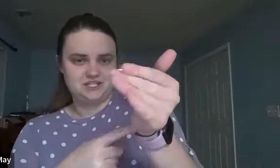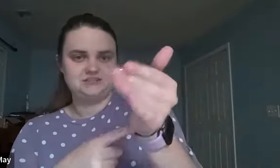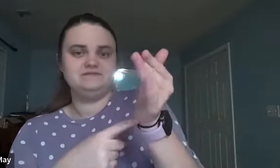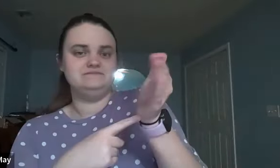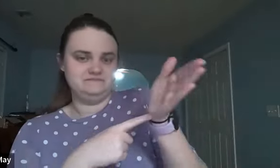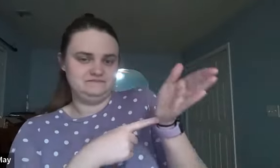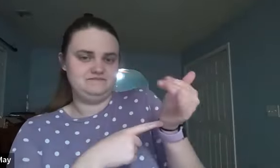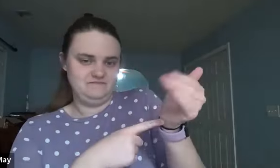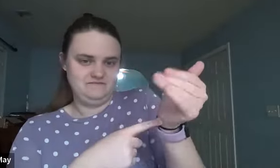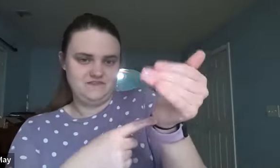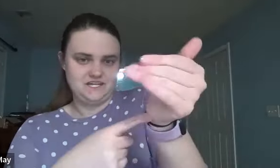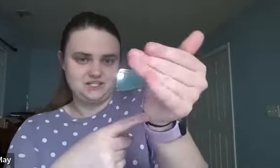fish. Fish.